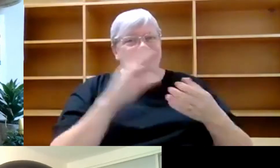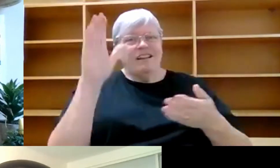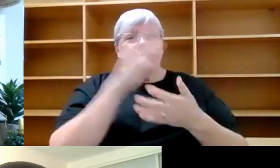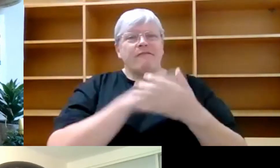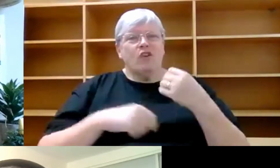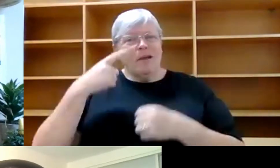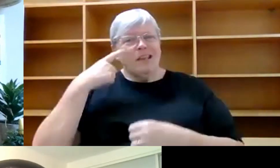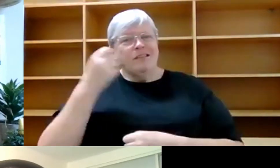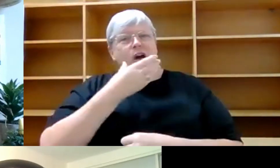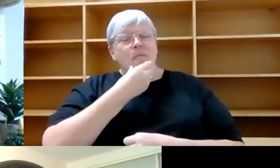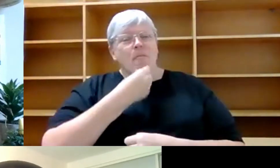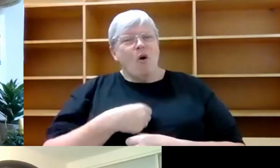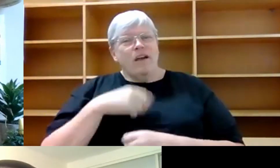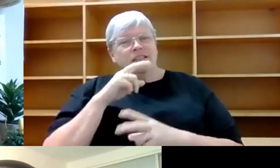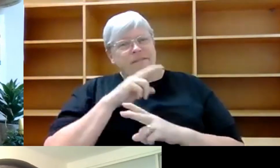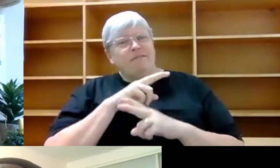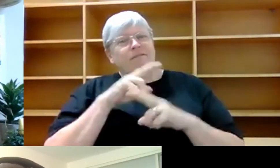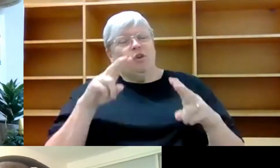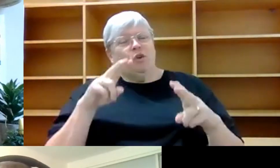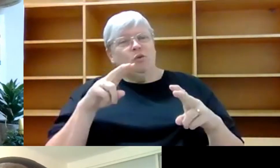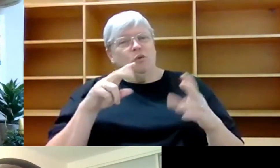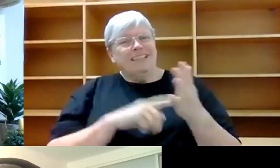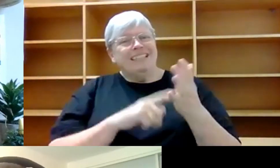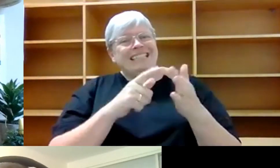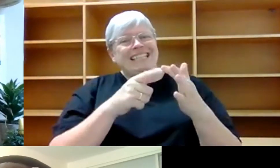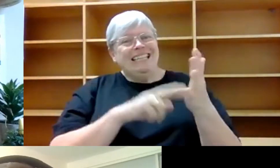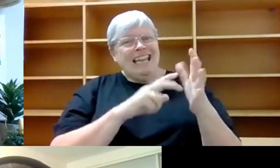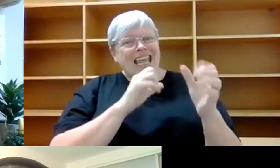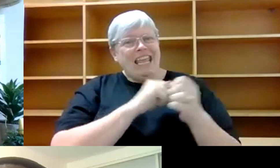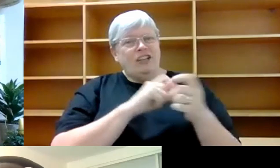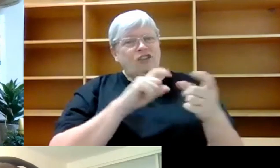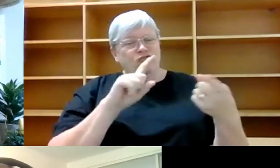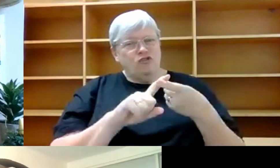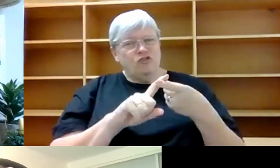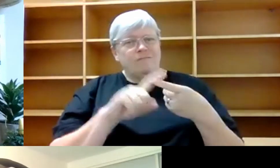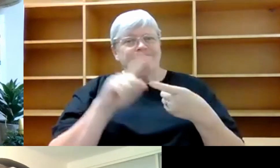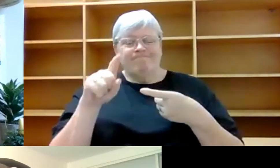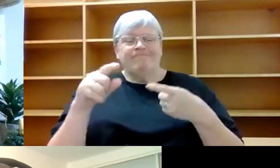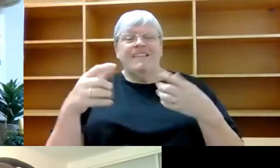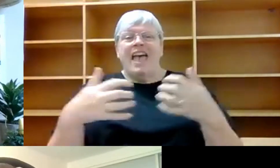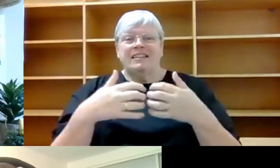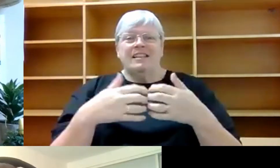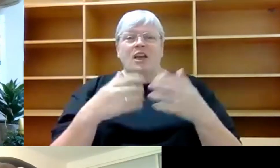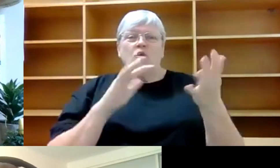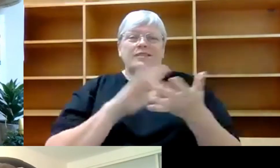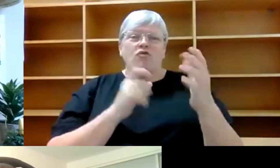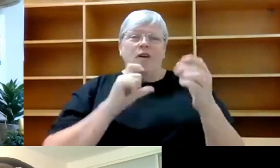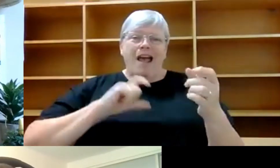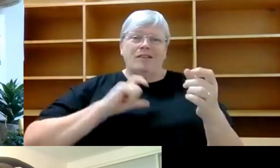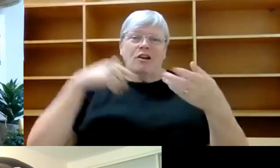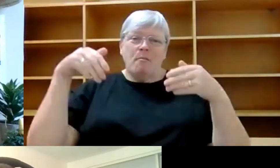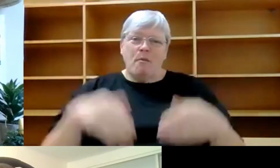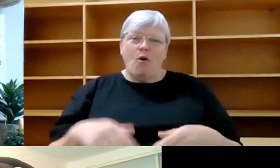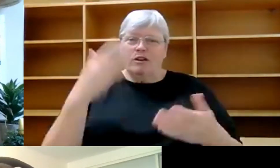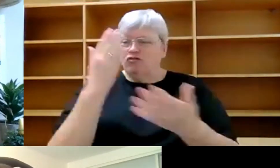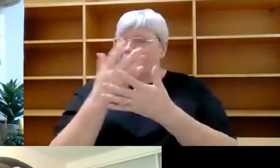boy's perspective, a teenage boy. So that's how Moa Umbasa was born. That's really